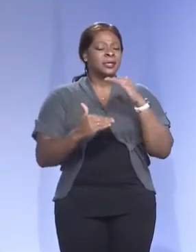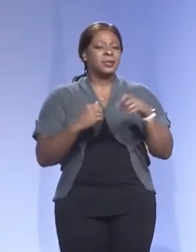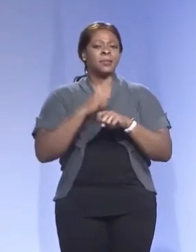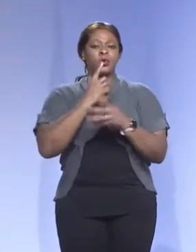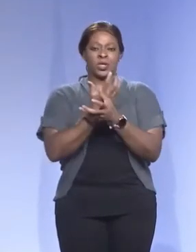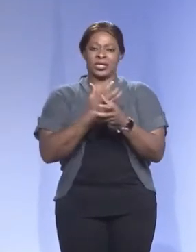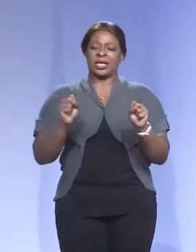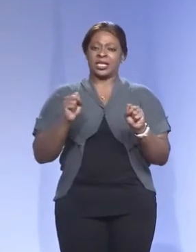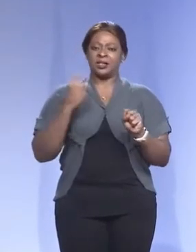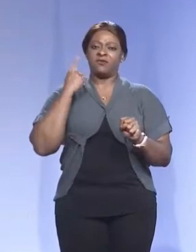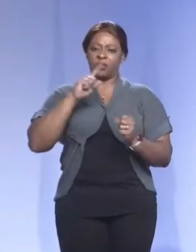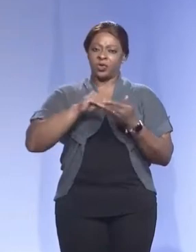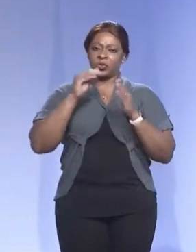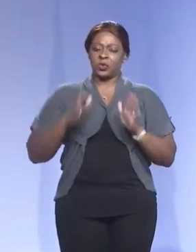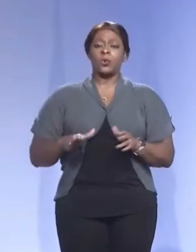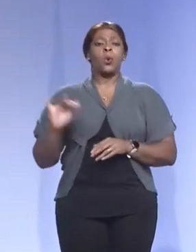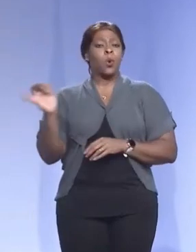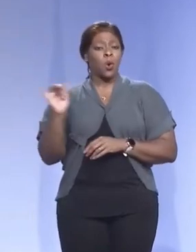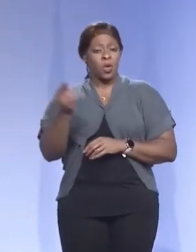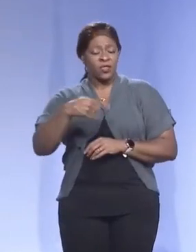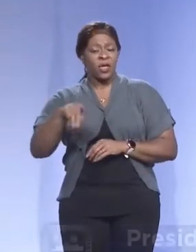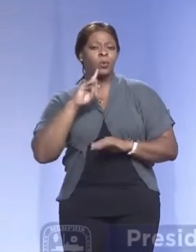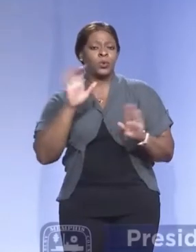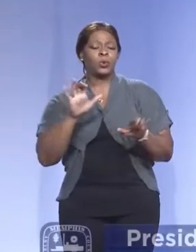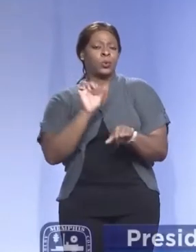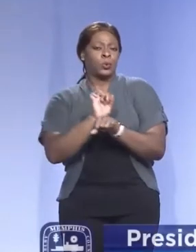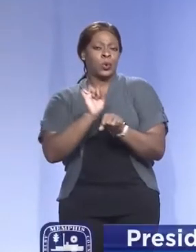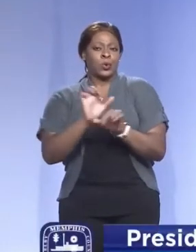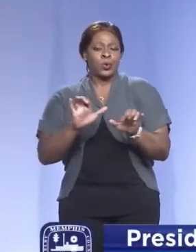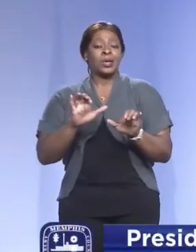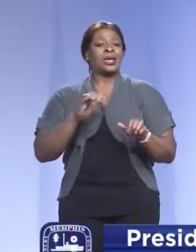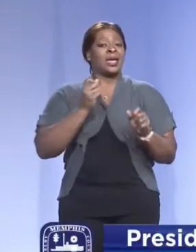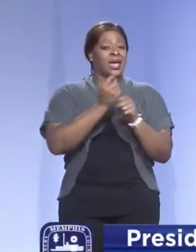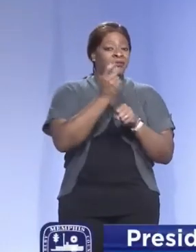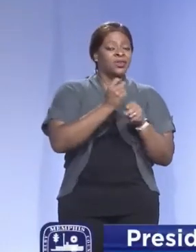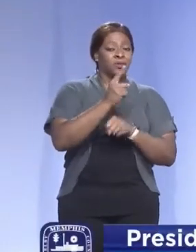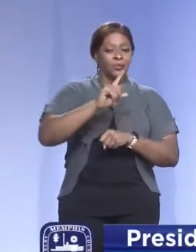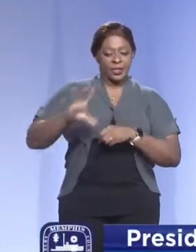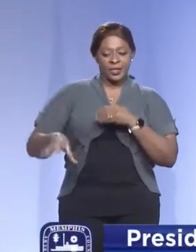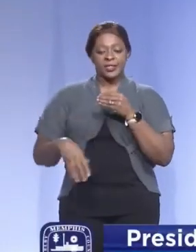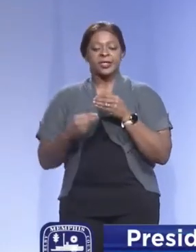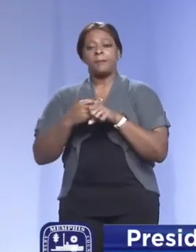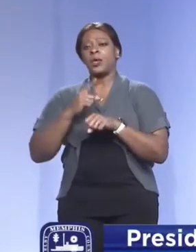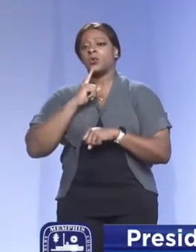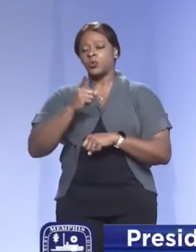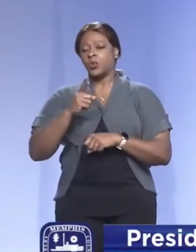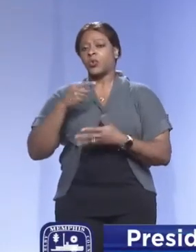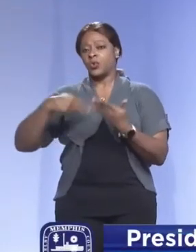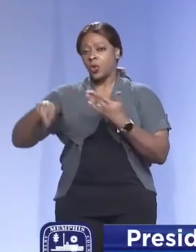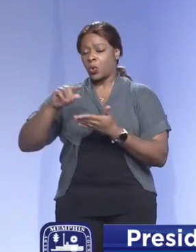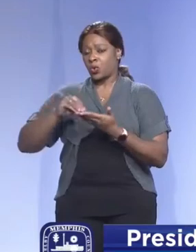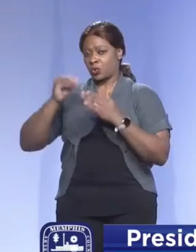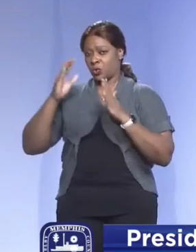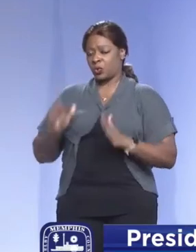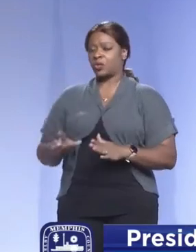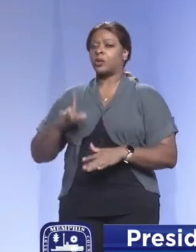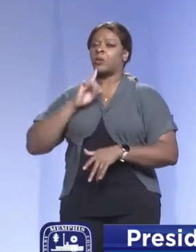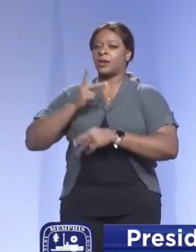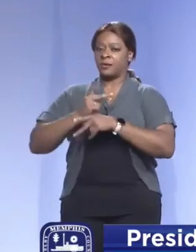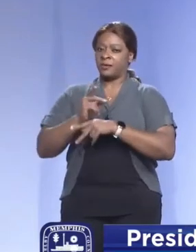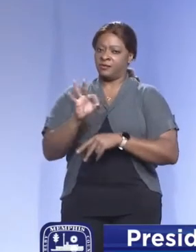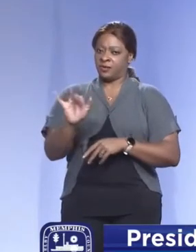students. In addition, they are going to be doing the work they do every year to make sure our residential students are well cared